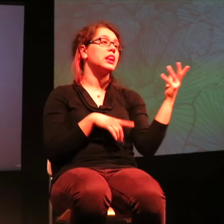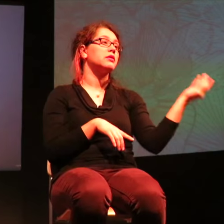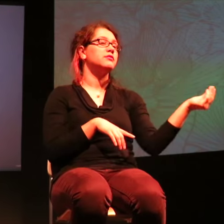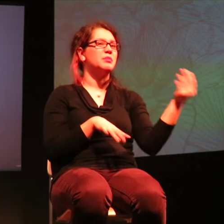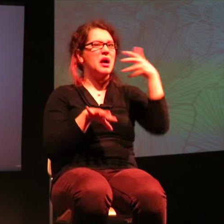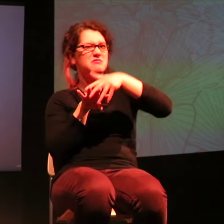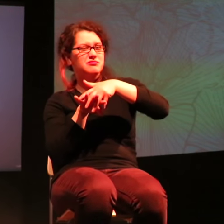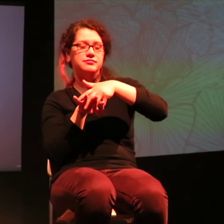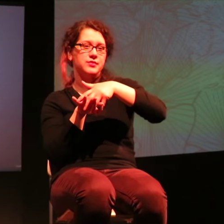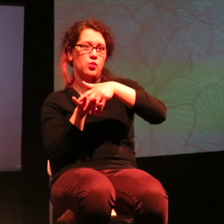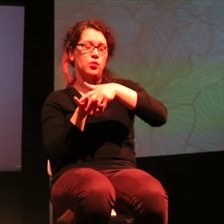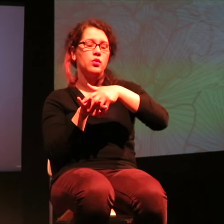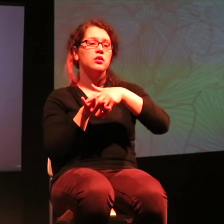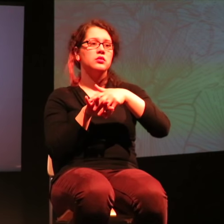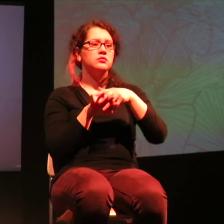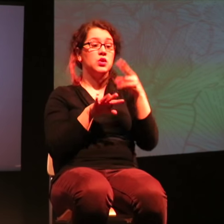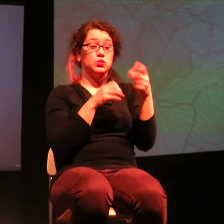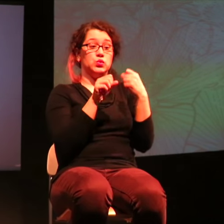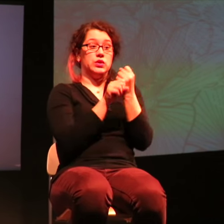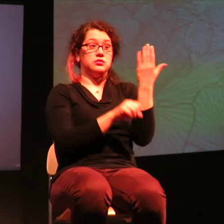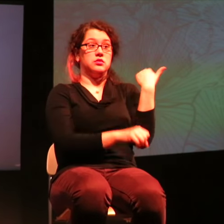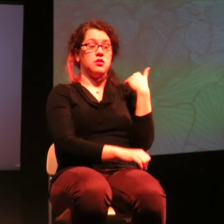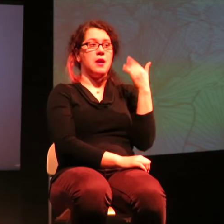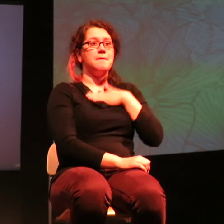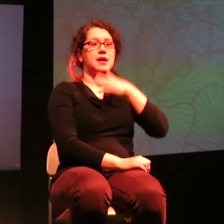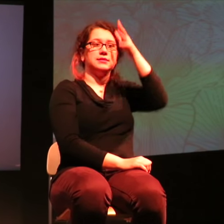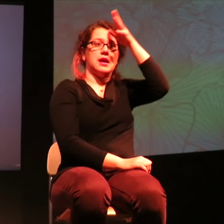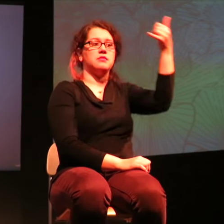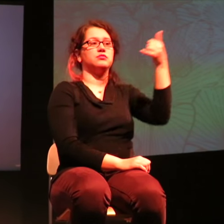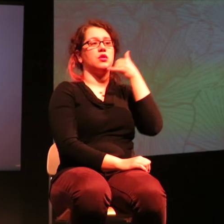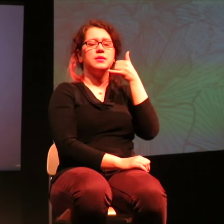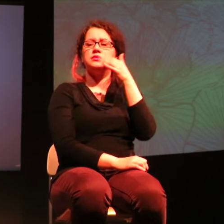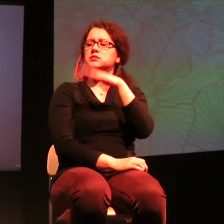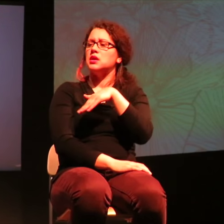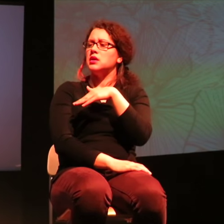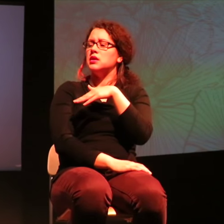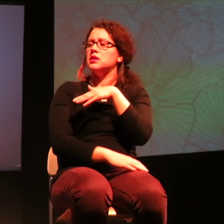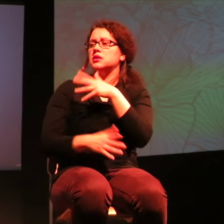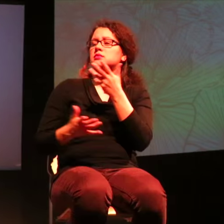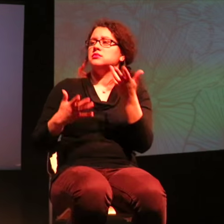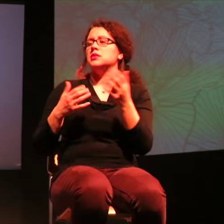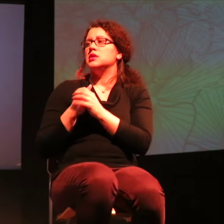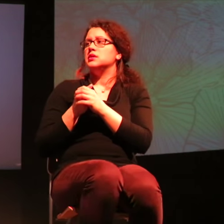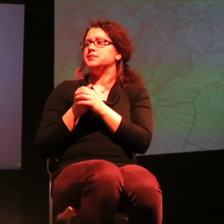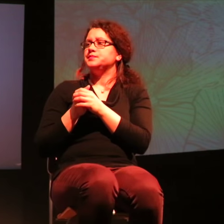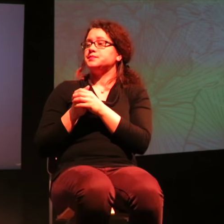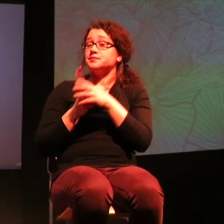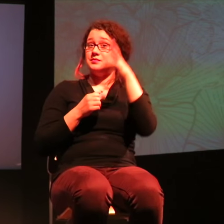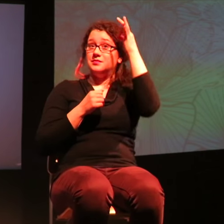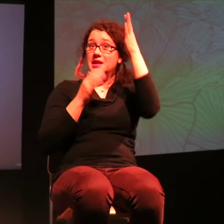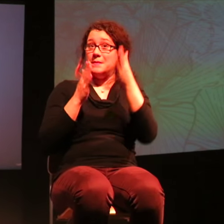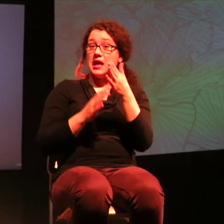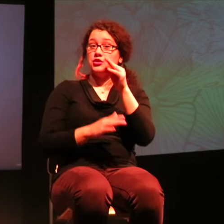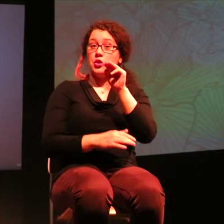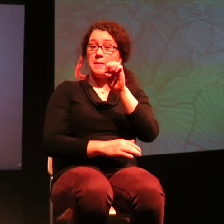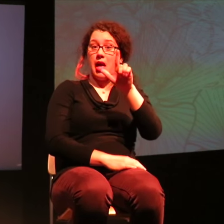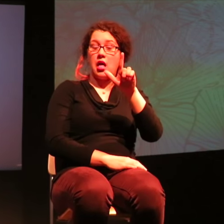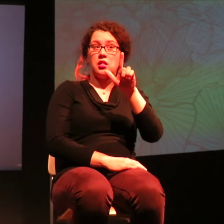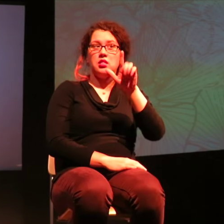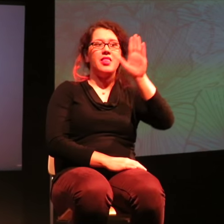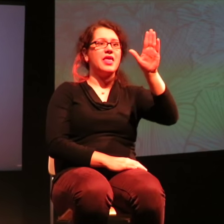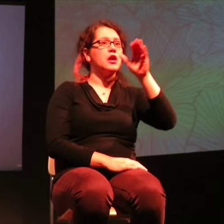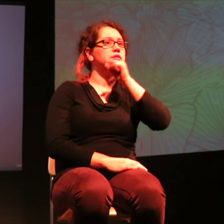2 years ago, I got a call from my dad, and my dad says, hey, Pastor Mel, which is their